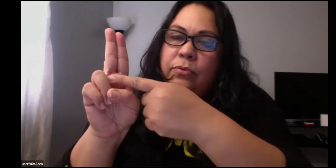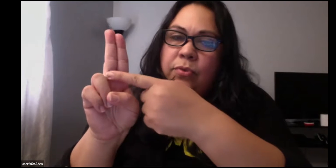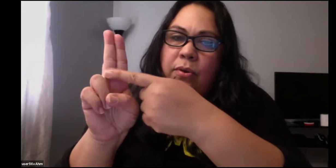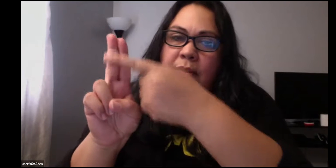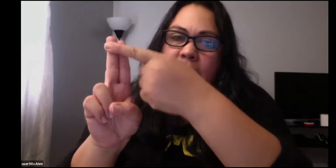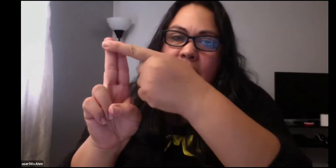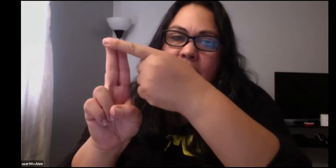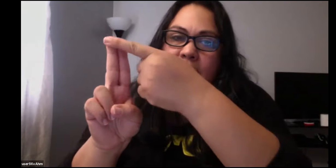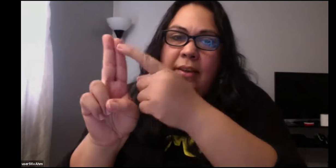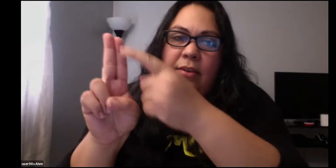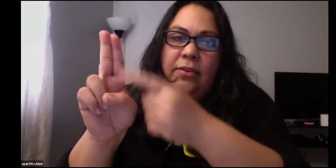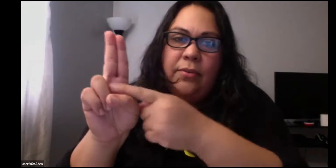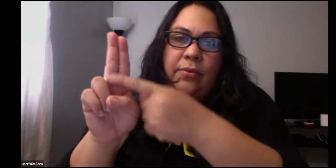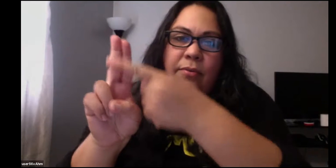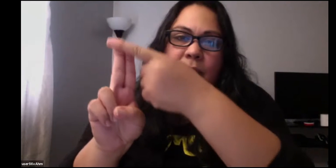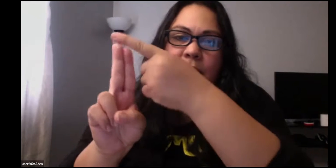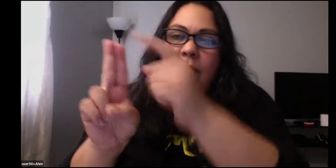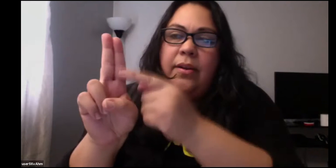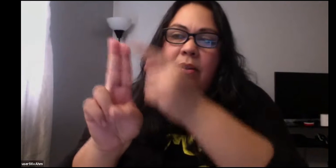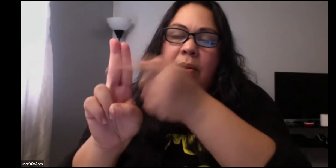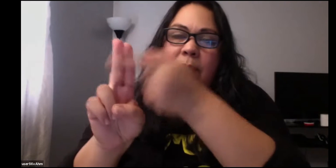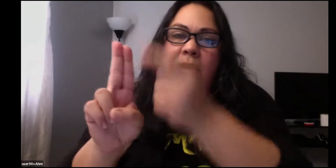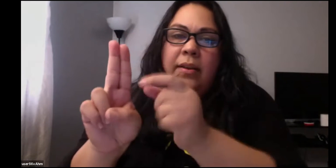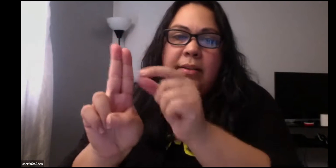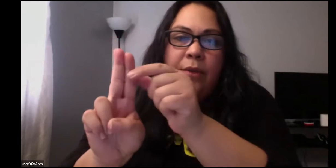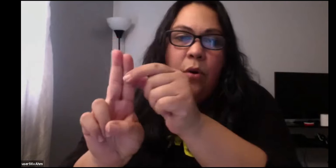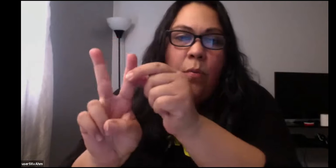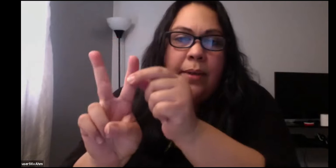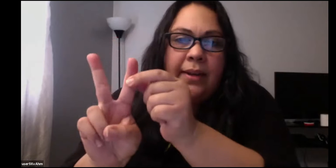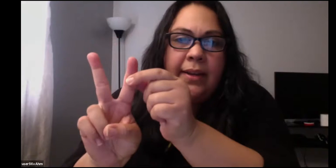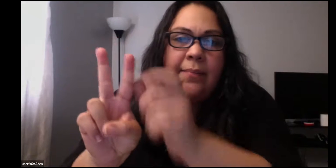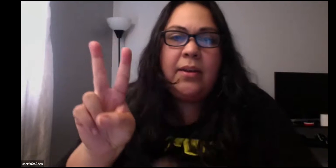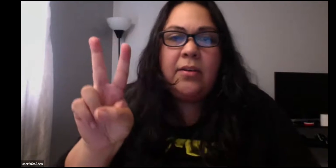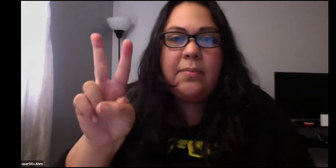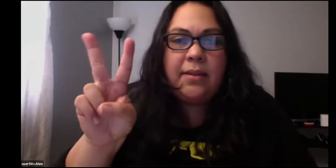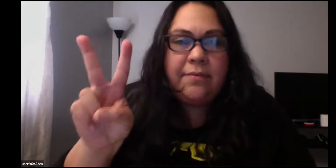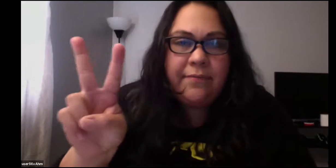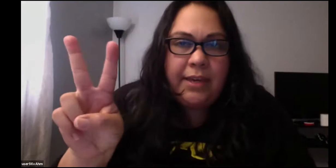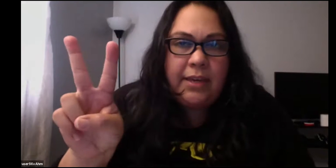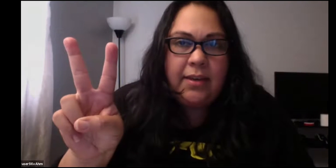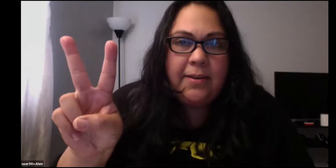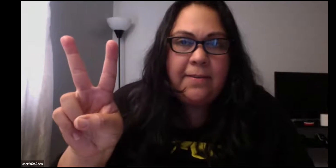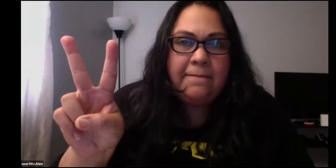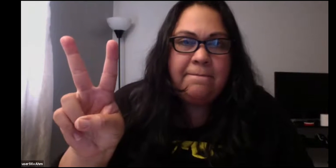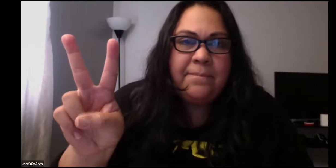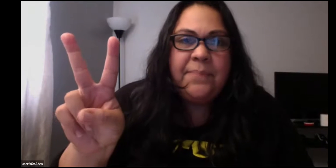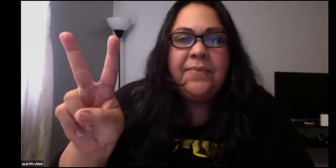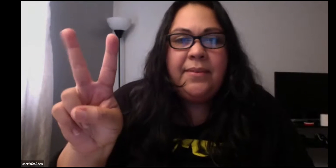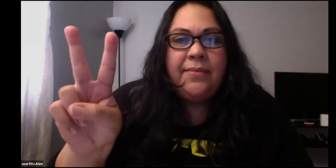drawn here, like U going up, because if you open it, it becomes V,